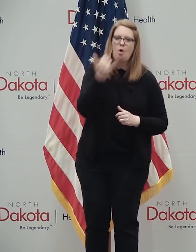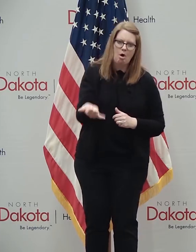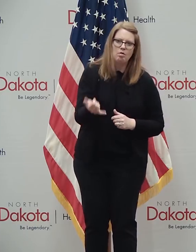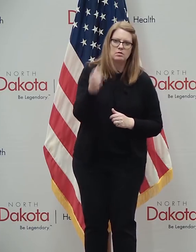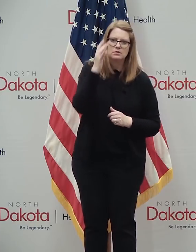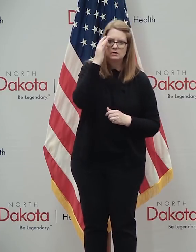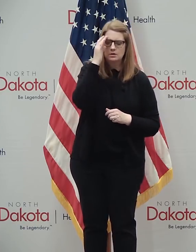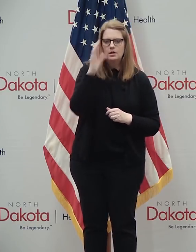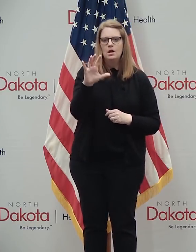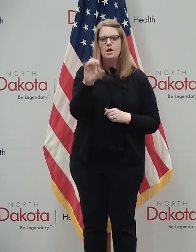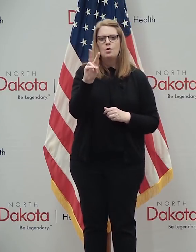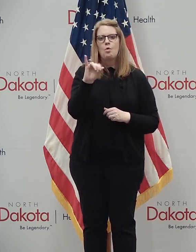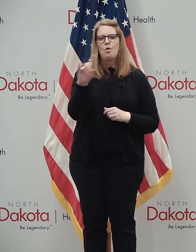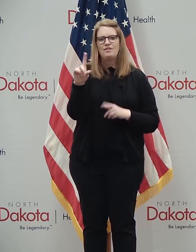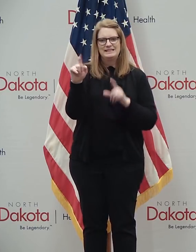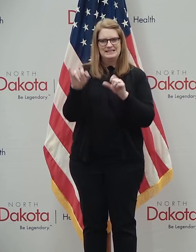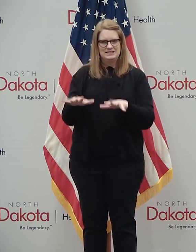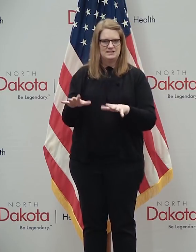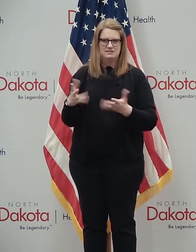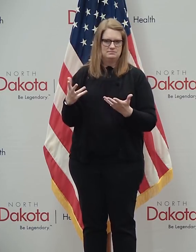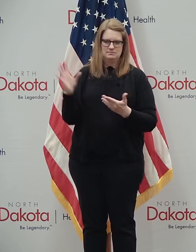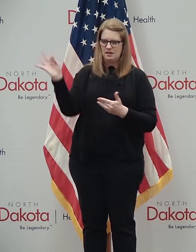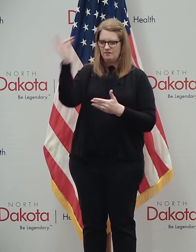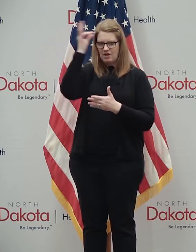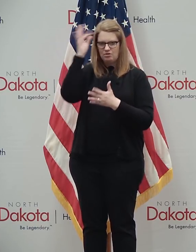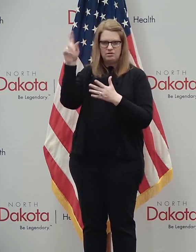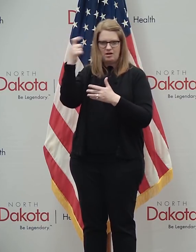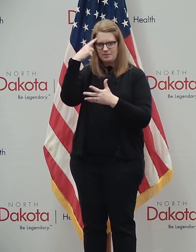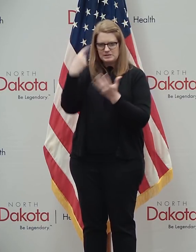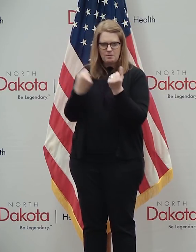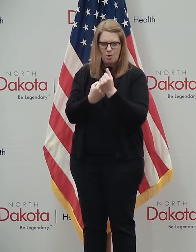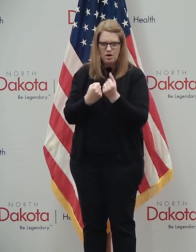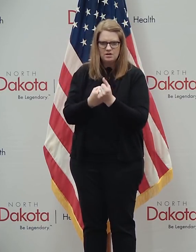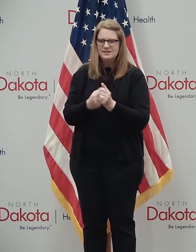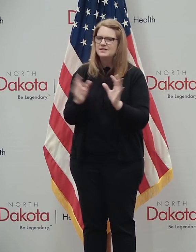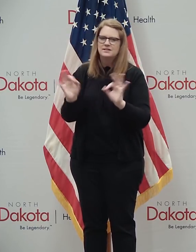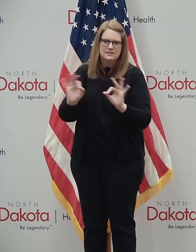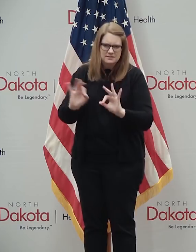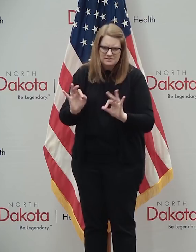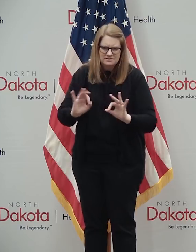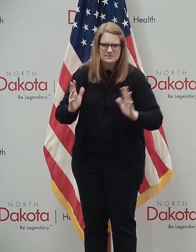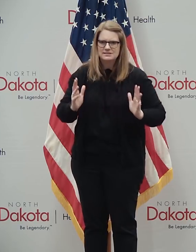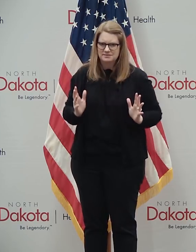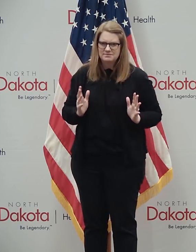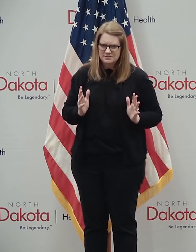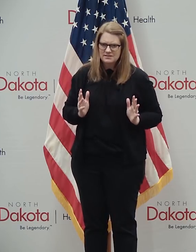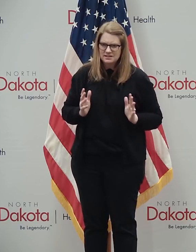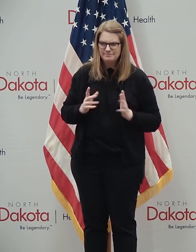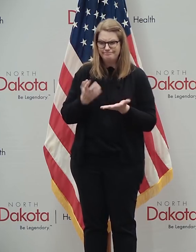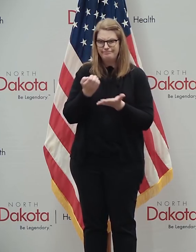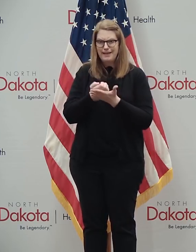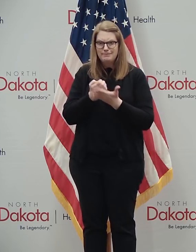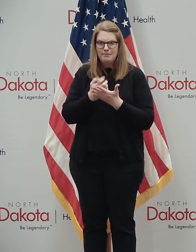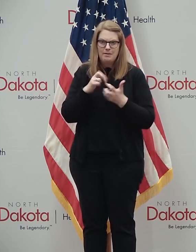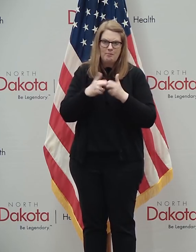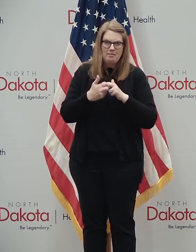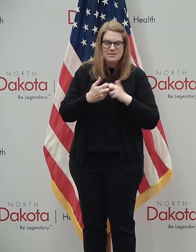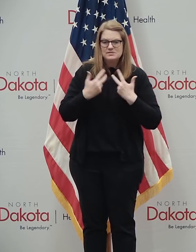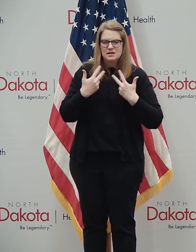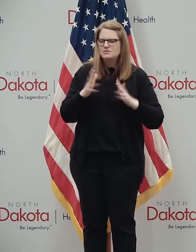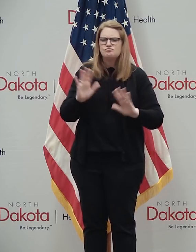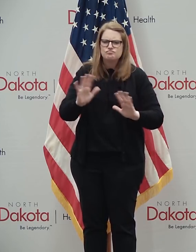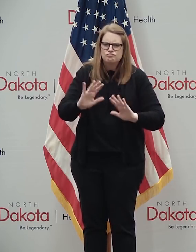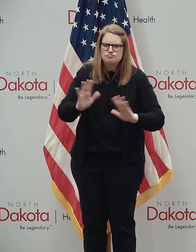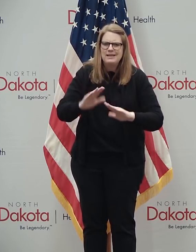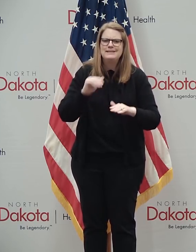testing is supported. I mean, federal government and others. So it shouldn't be an economic barrier, and there shouldn't be an access barrier. But one